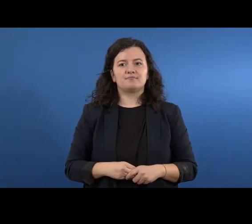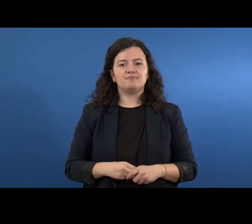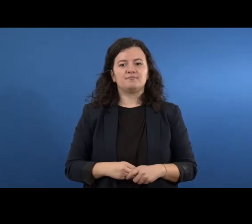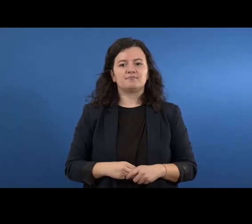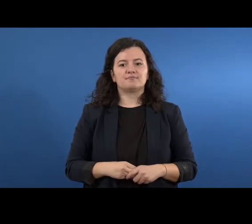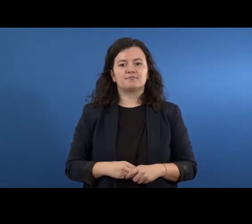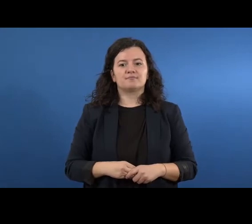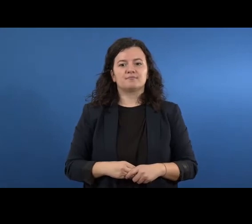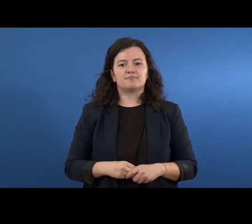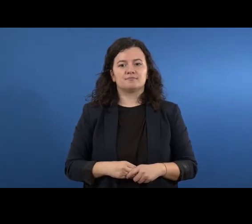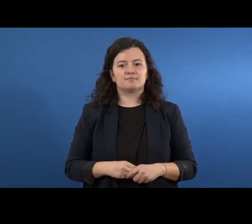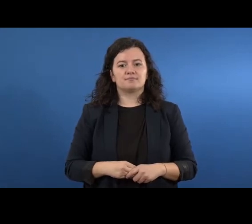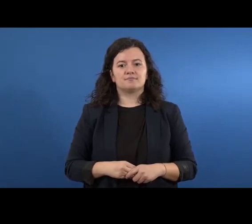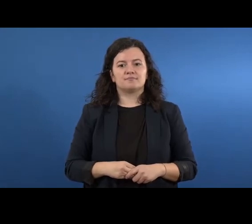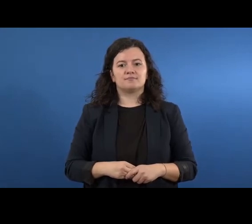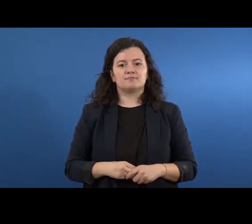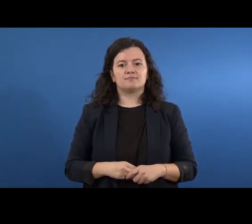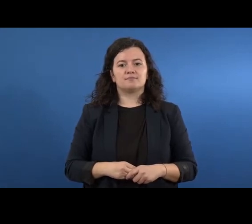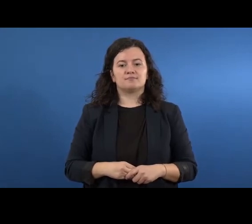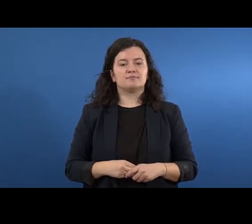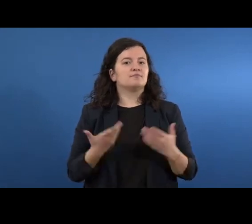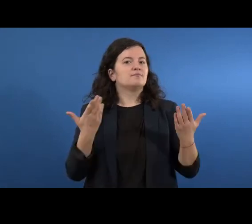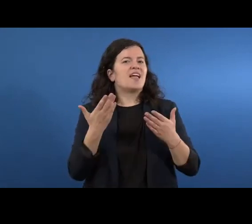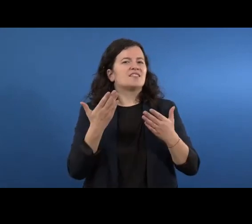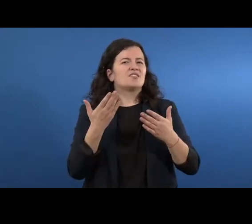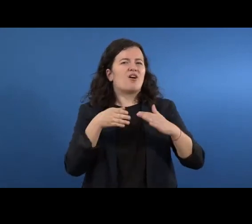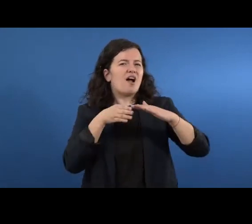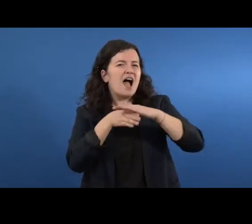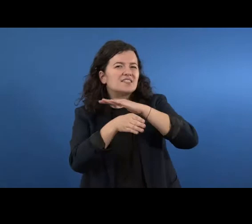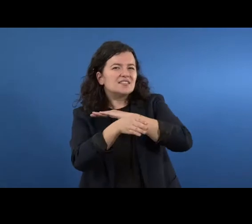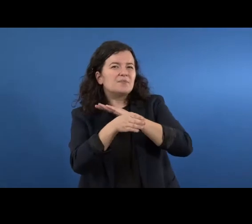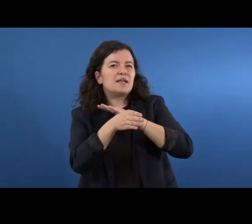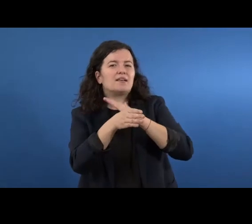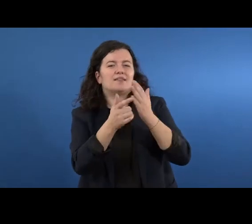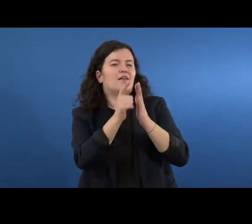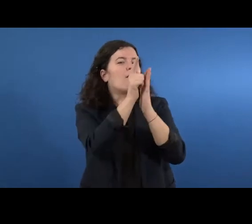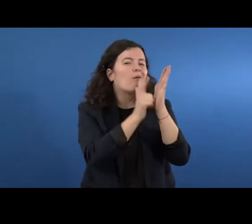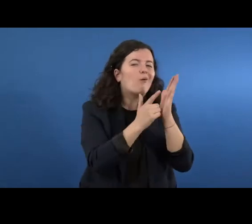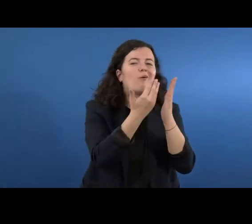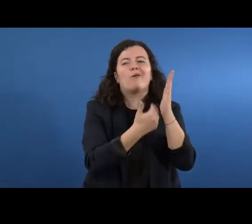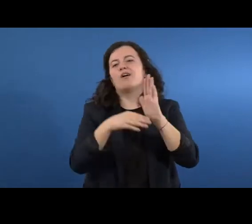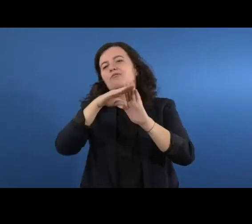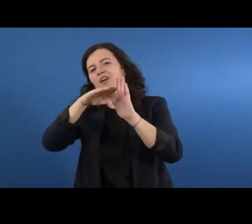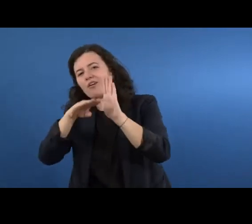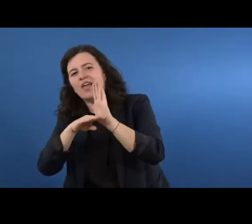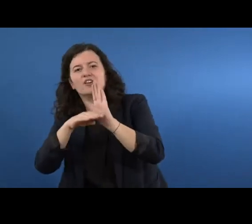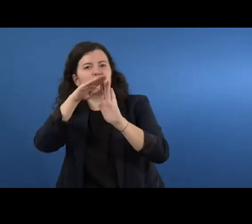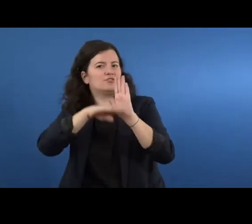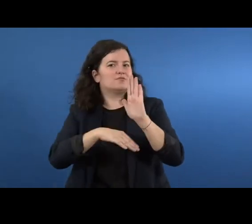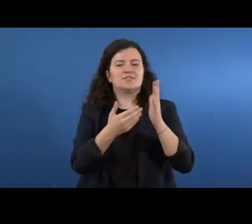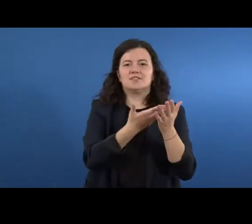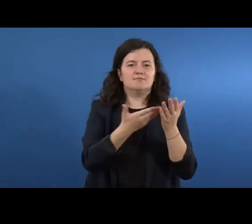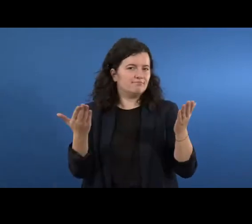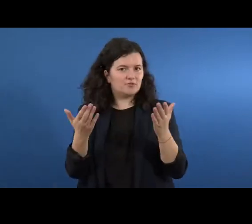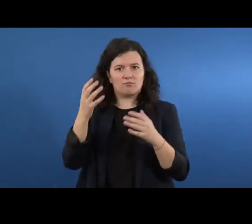within those accessibility laws or regulations that also Neil referred to,